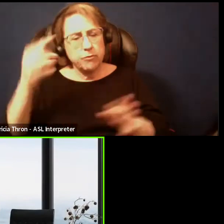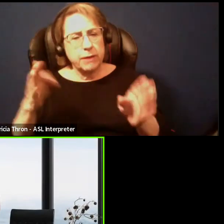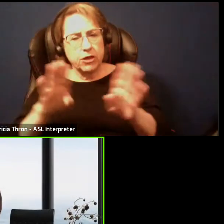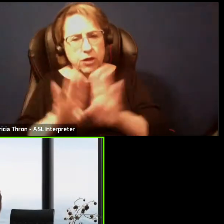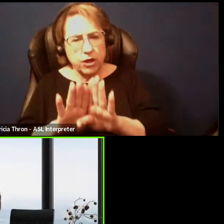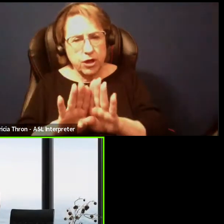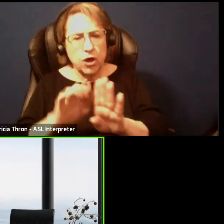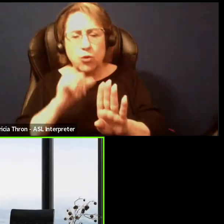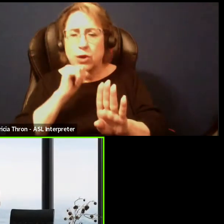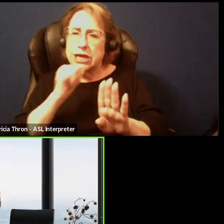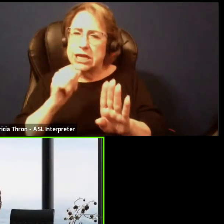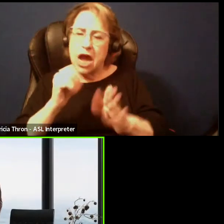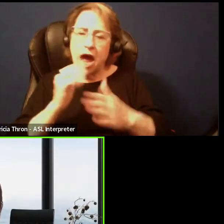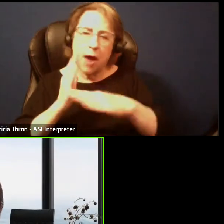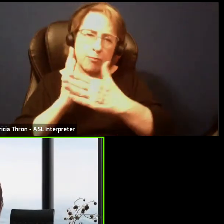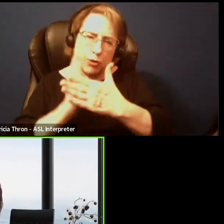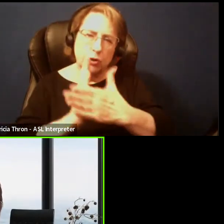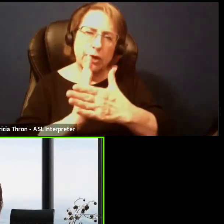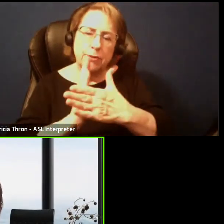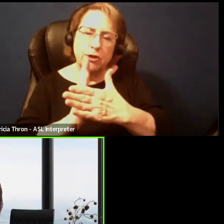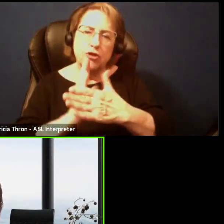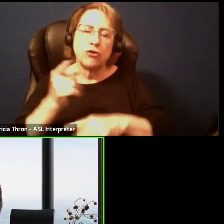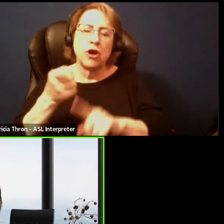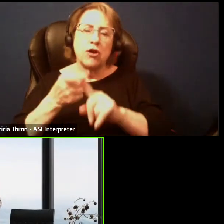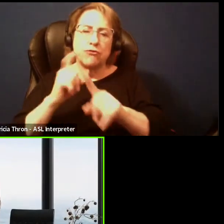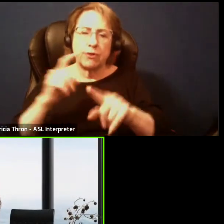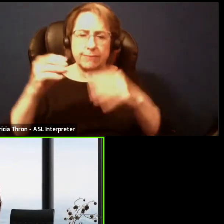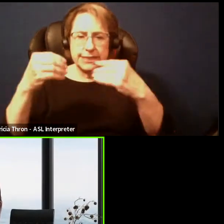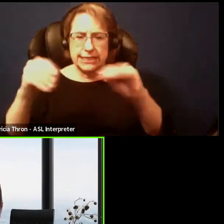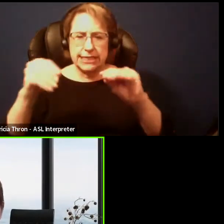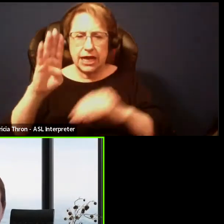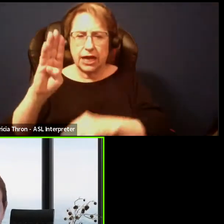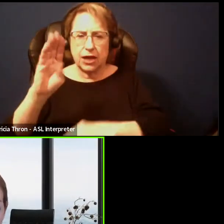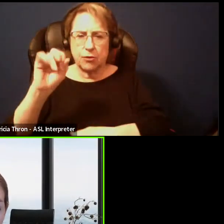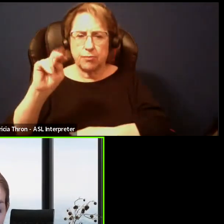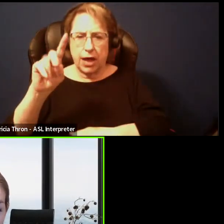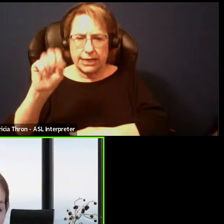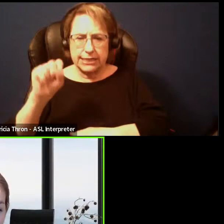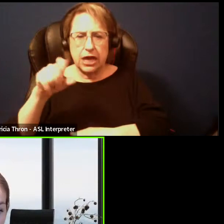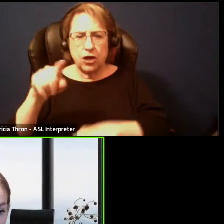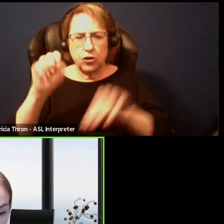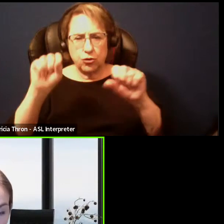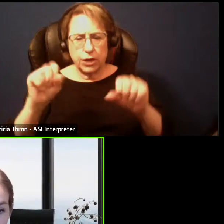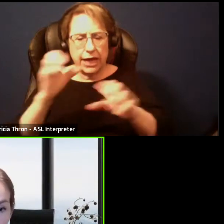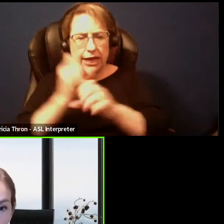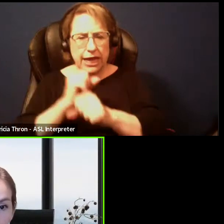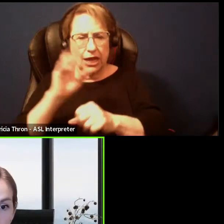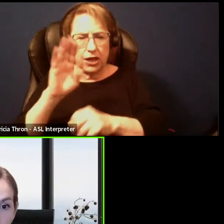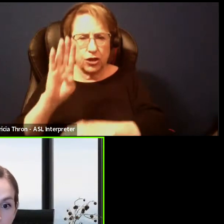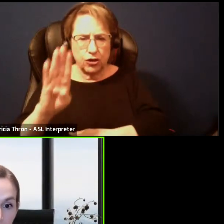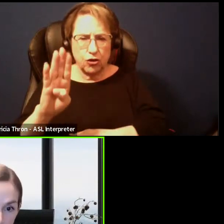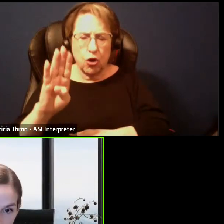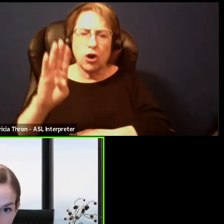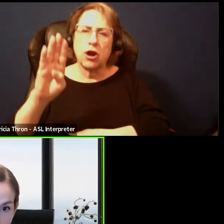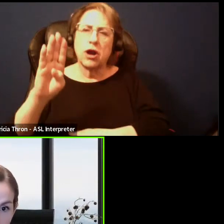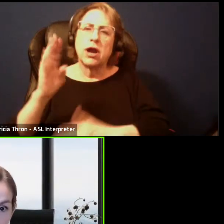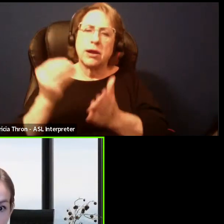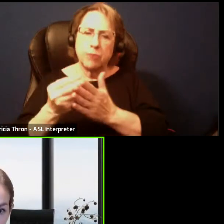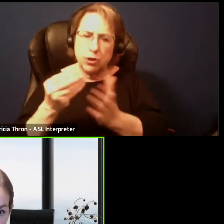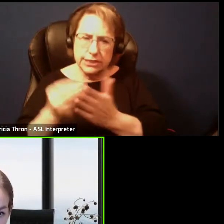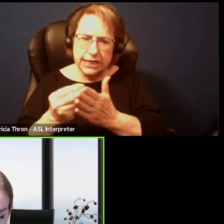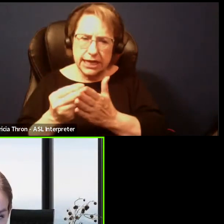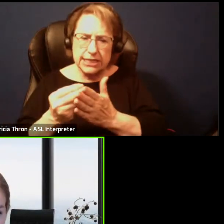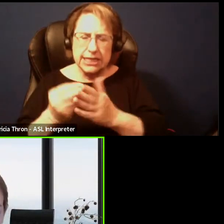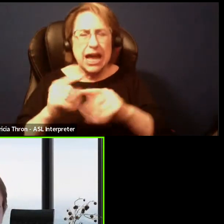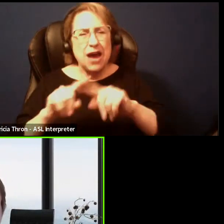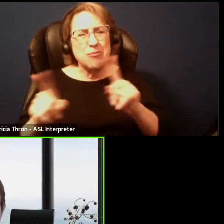from selling bonds. So we could continue on the same timeline. You could get your proceeds. It's a question of what impact does it have on your